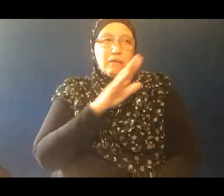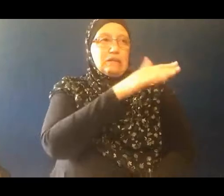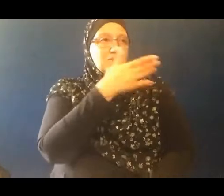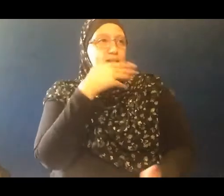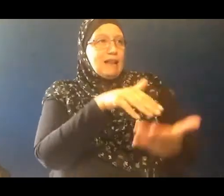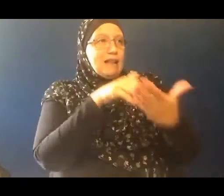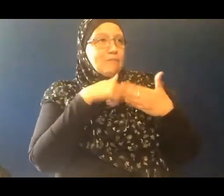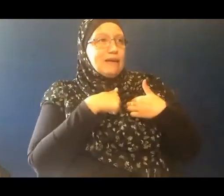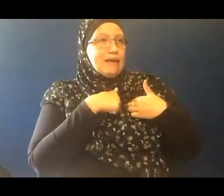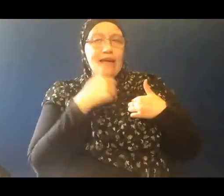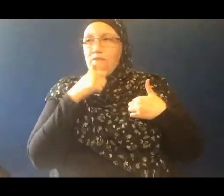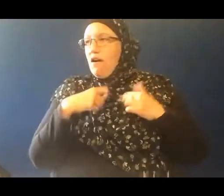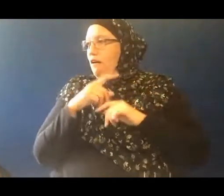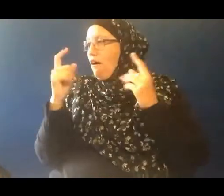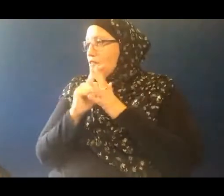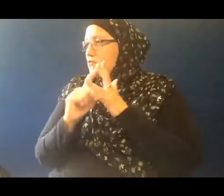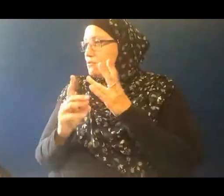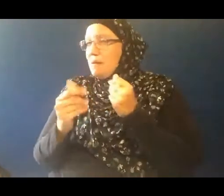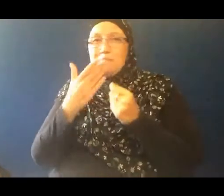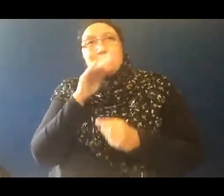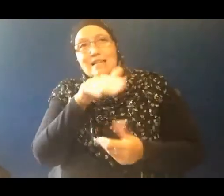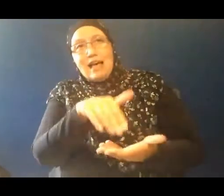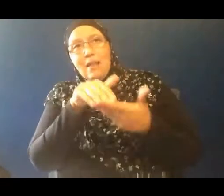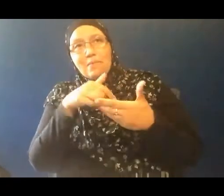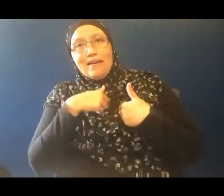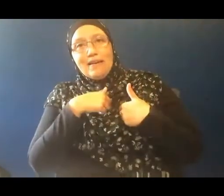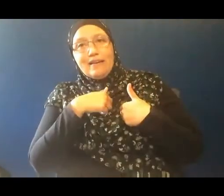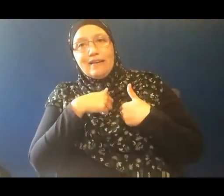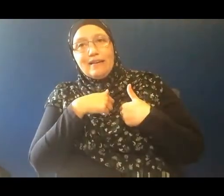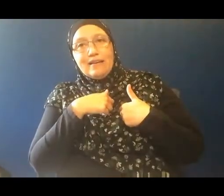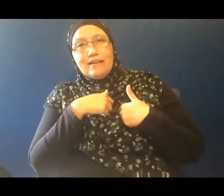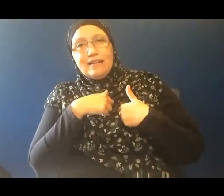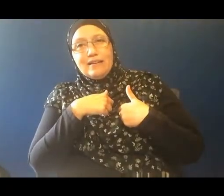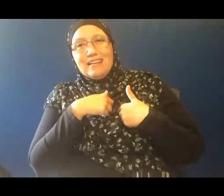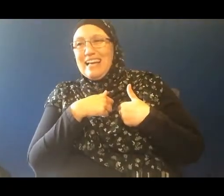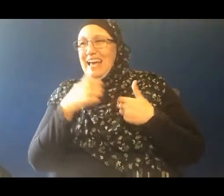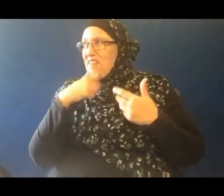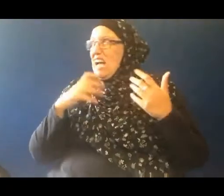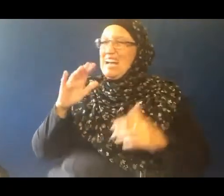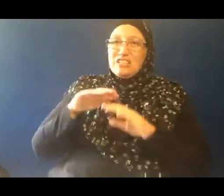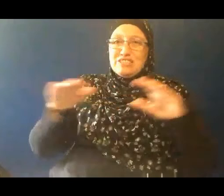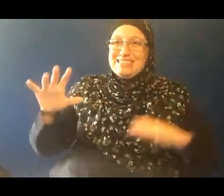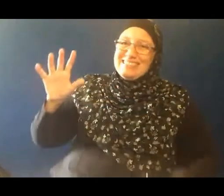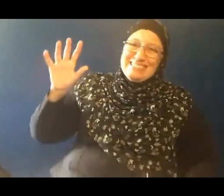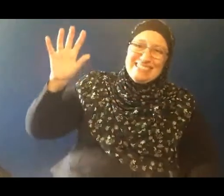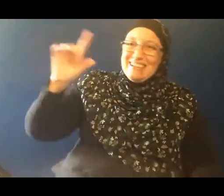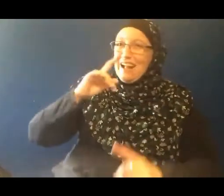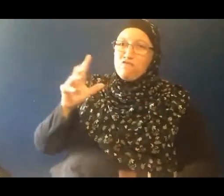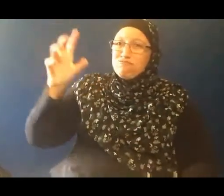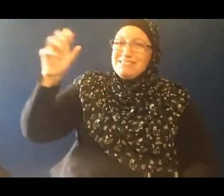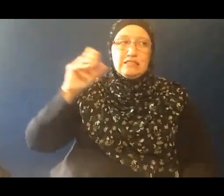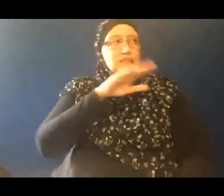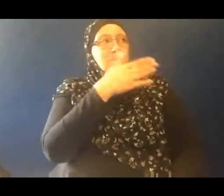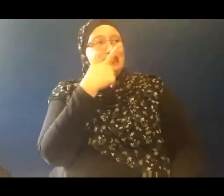you are unable to do. When I'm unable to do certain things, say, sorry, can I ask you for a favor? And I seek the help of someone,